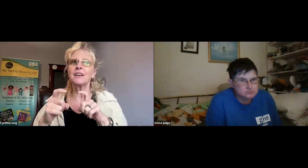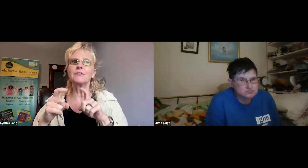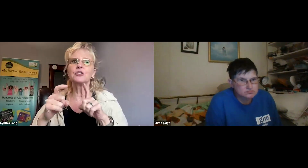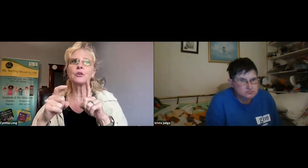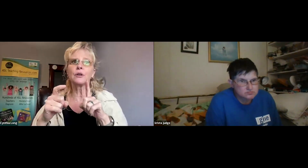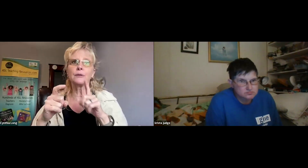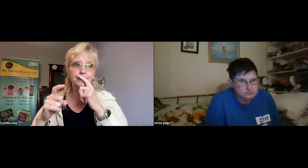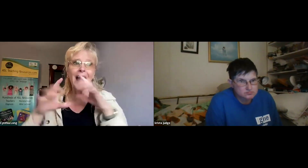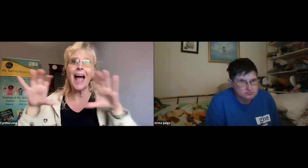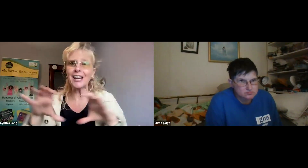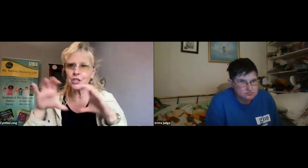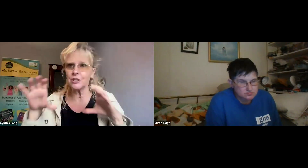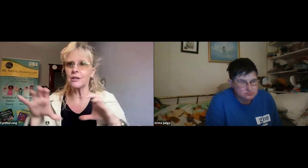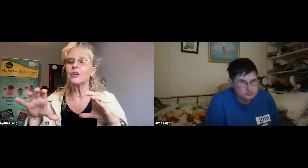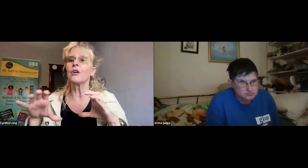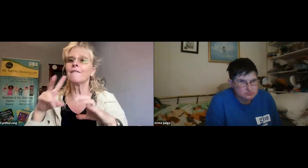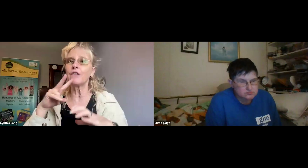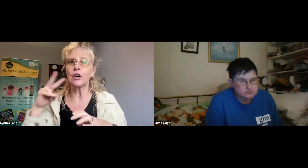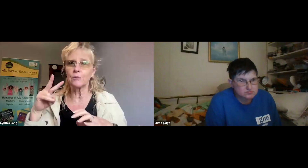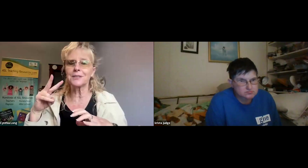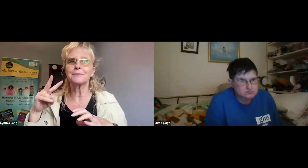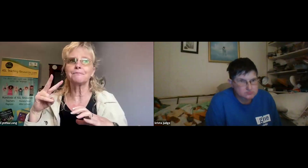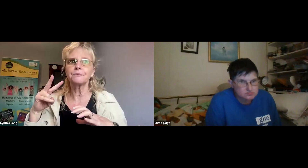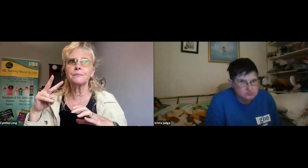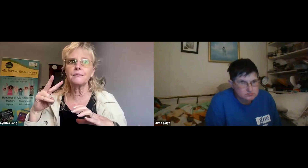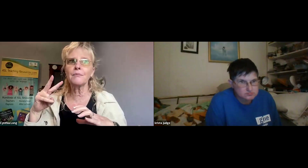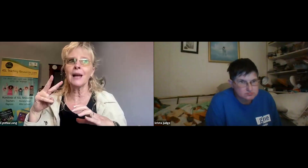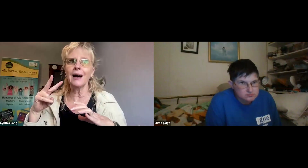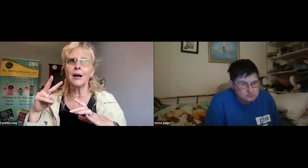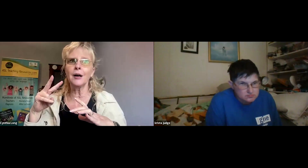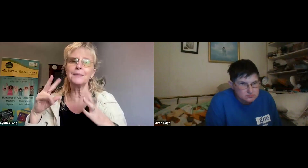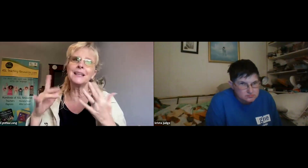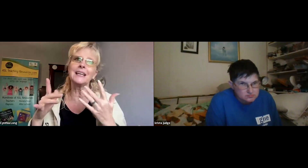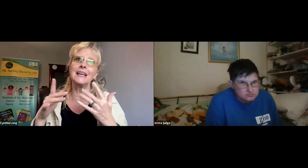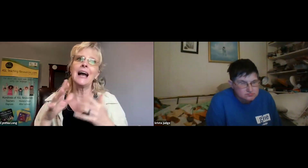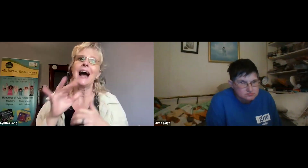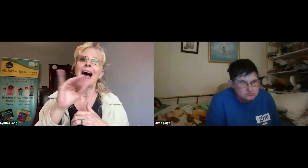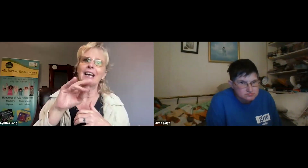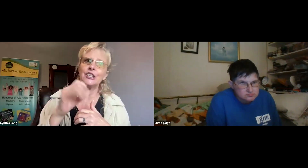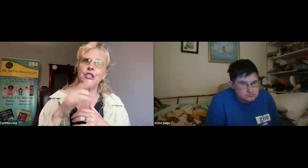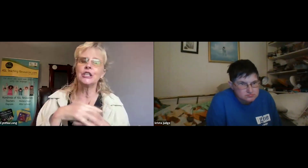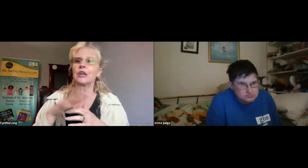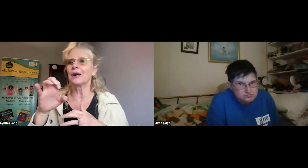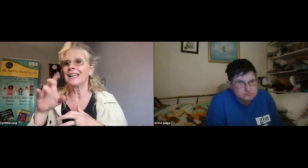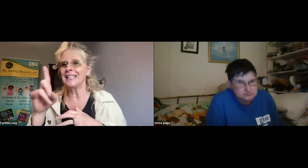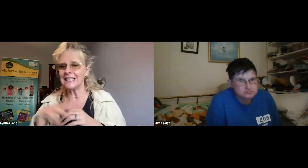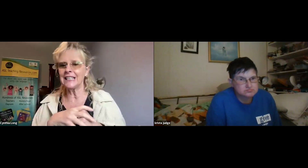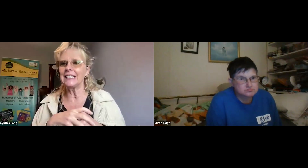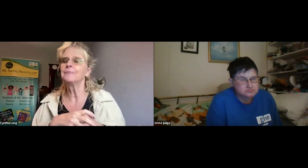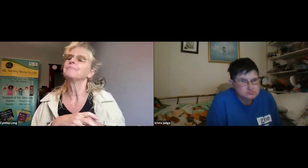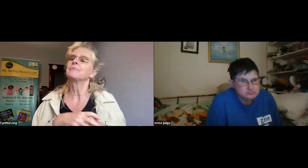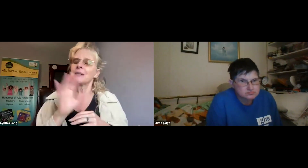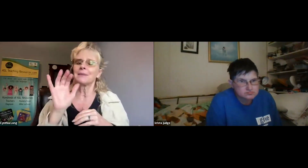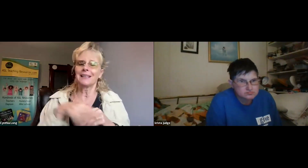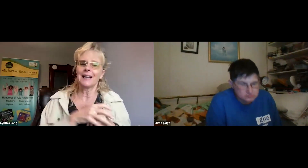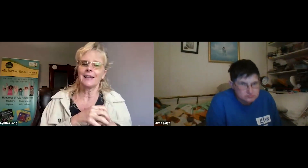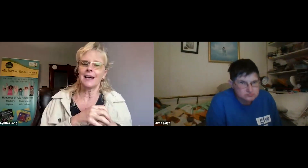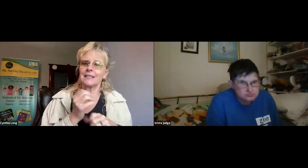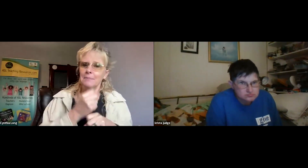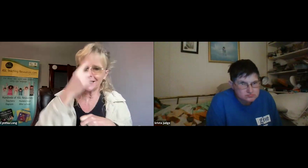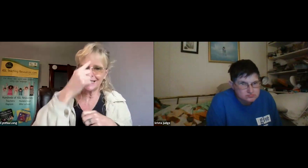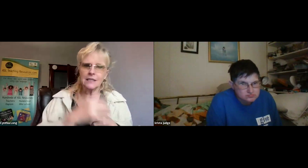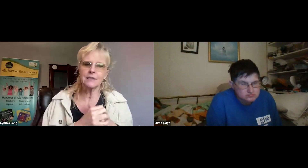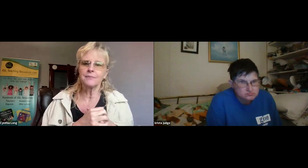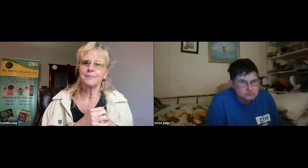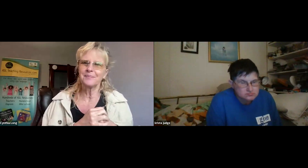time gives your action, your verbs, the ing or ed, something like